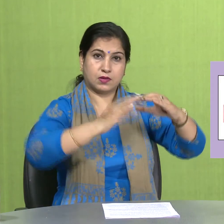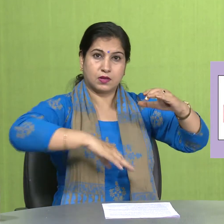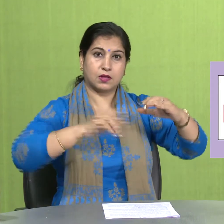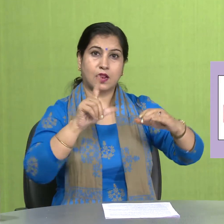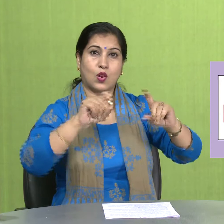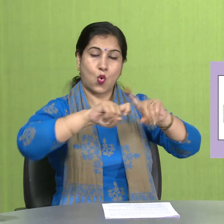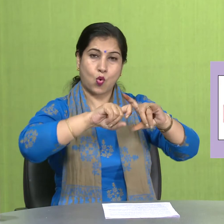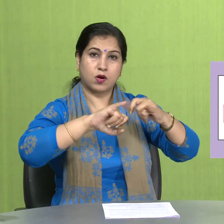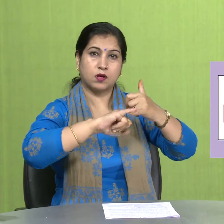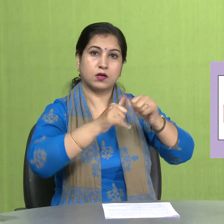Sabha,